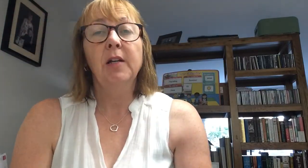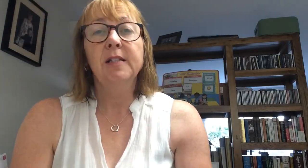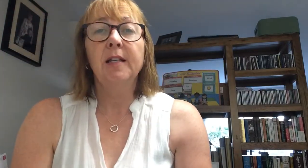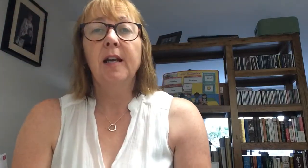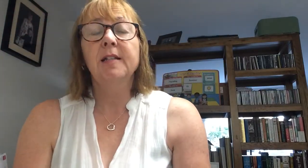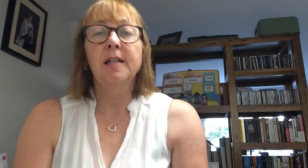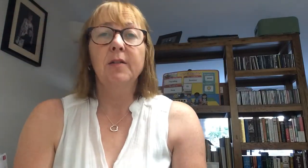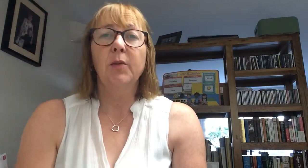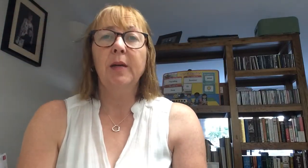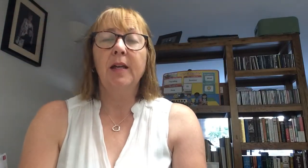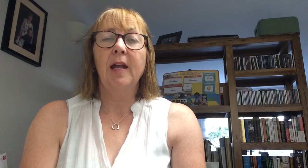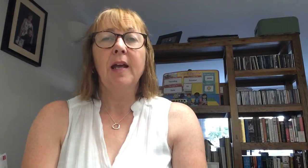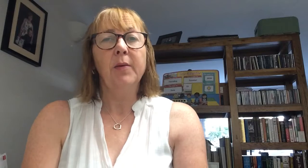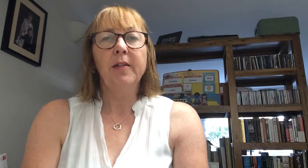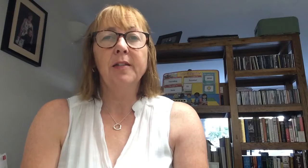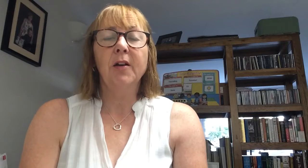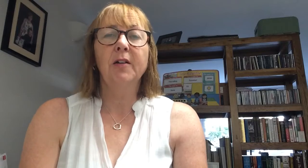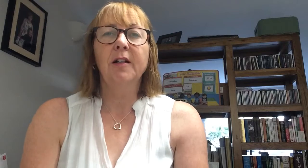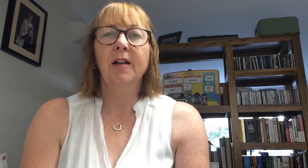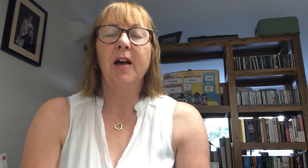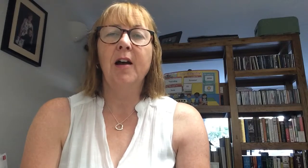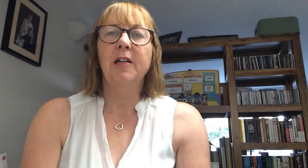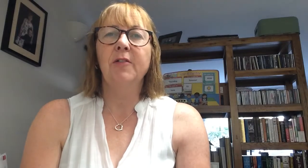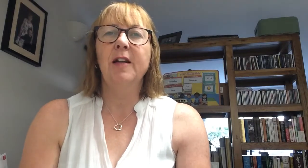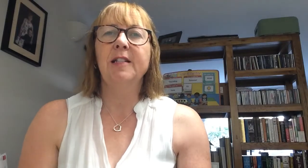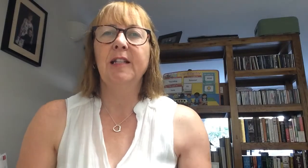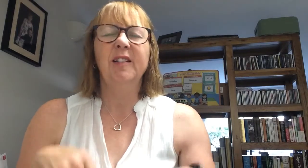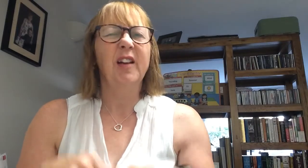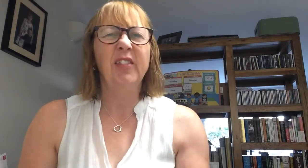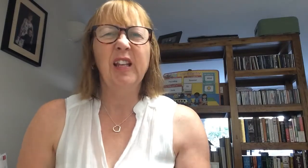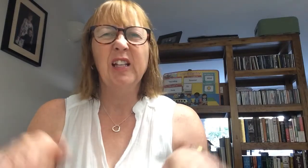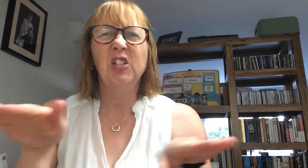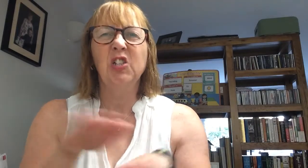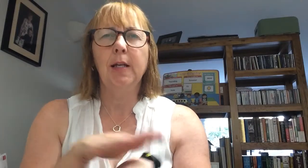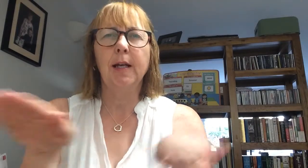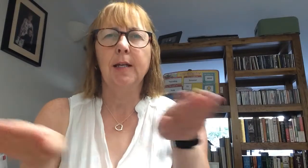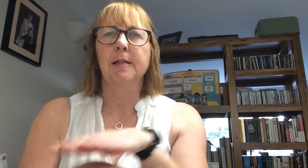going to sing our days of the week and our weather song. Are you ready? I think she can.